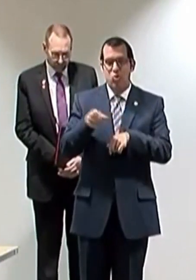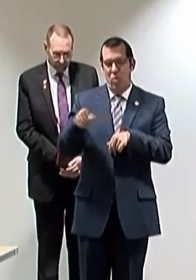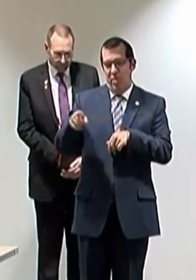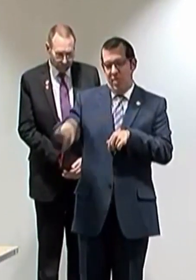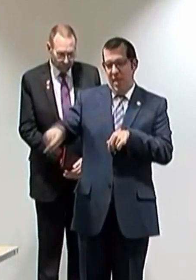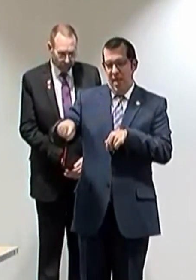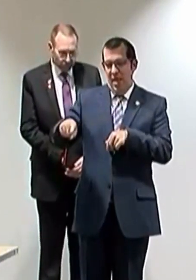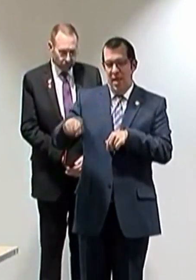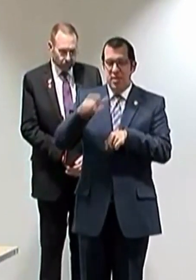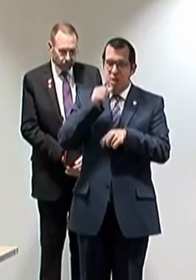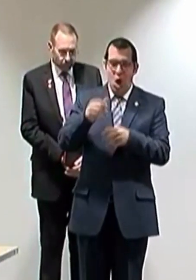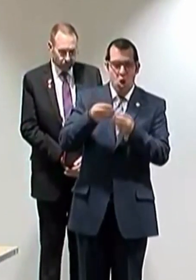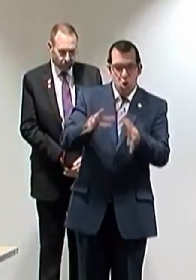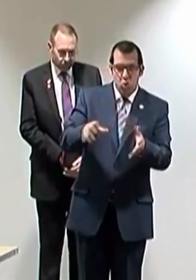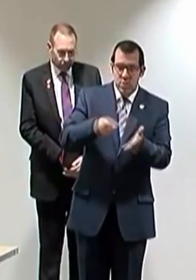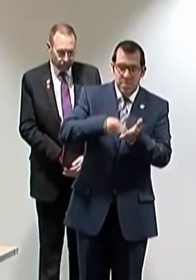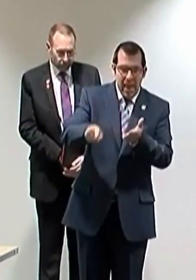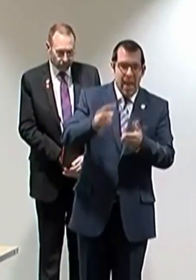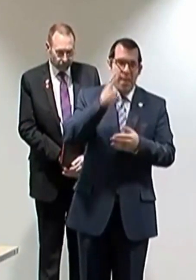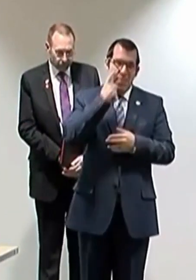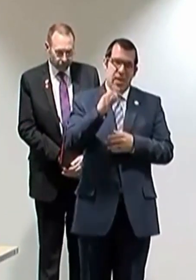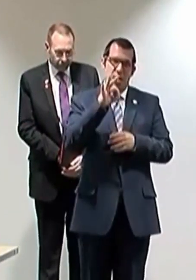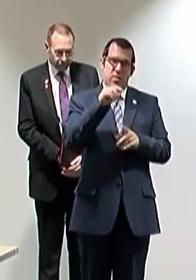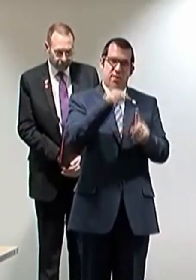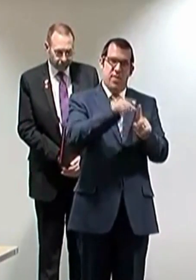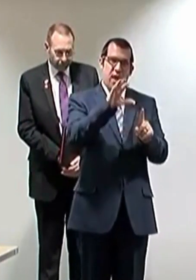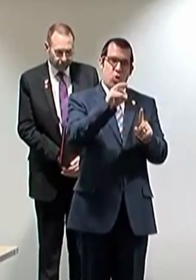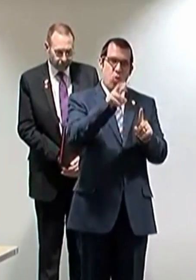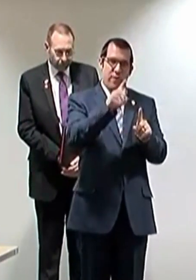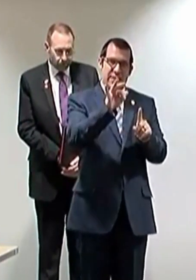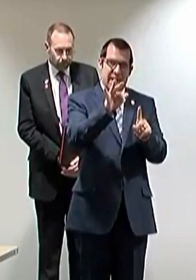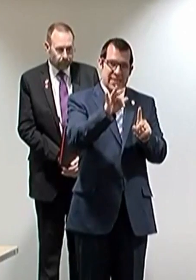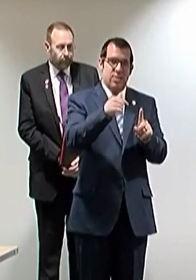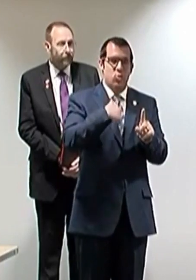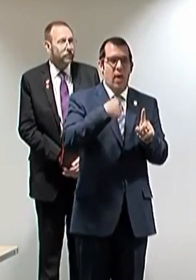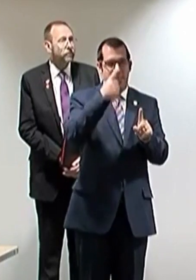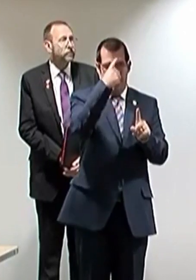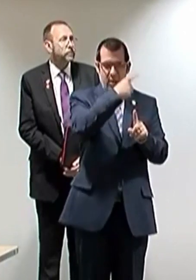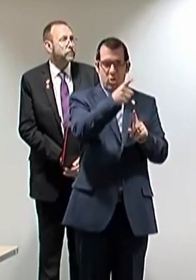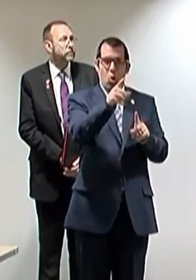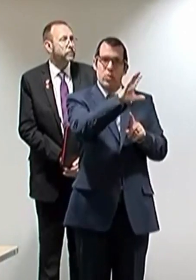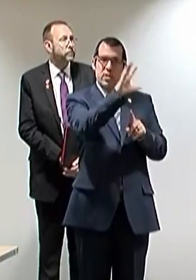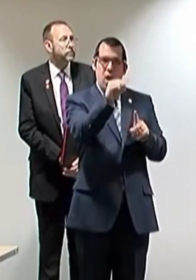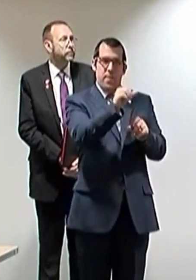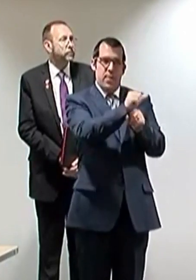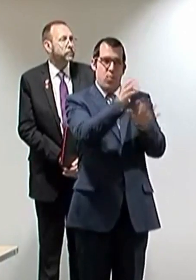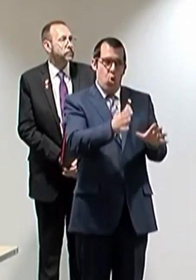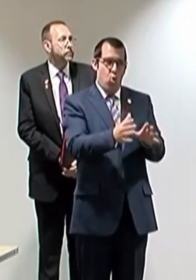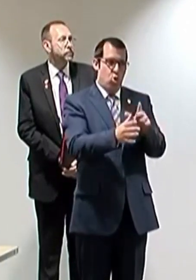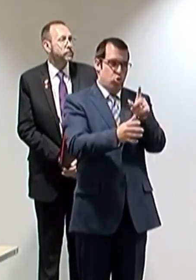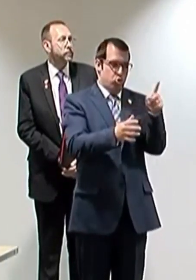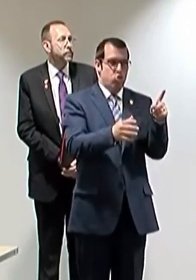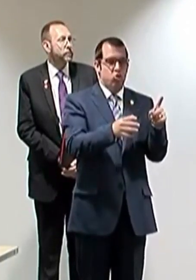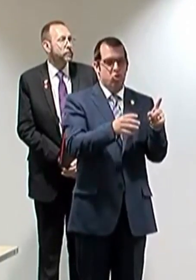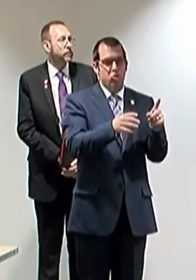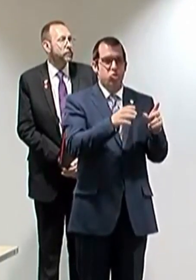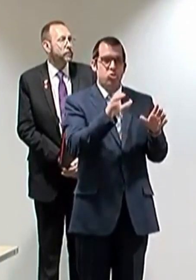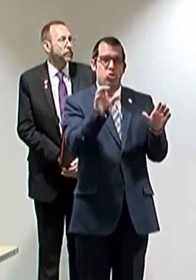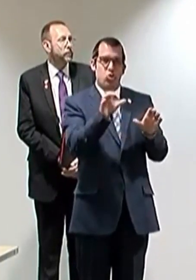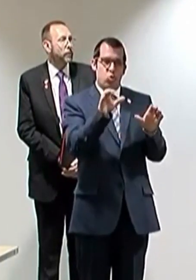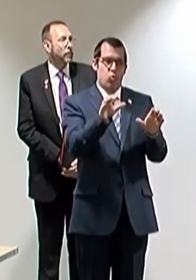any pay because of COVID-19. So I think the employers, by and large, are doing the